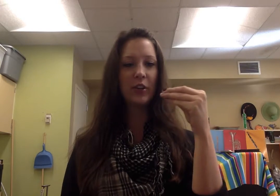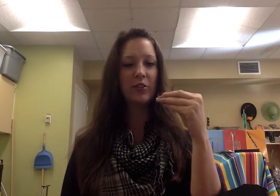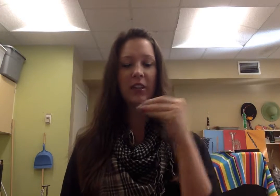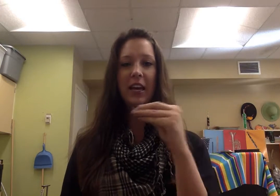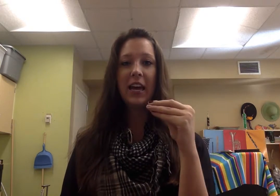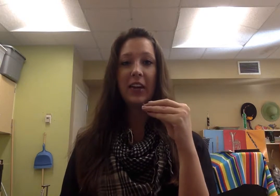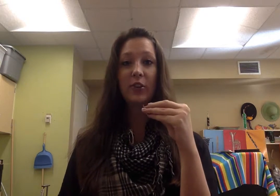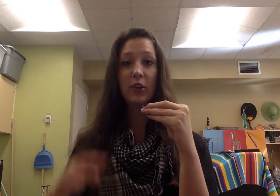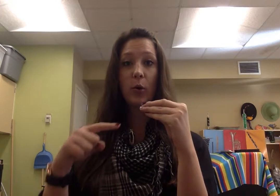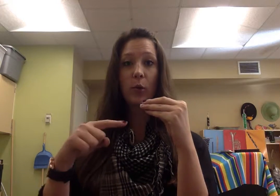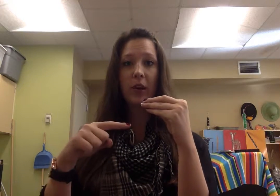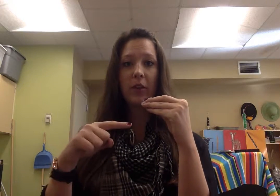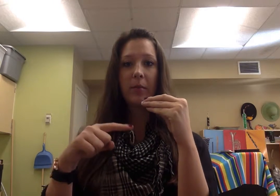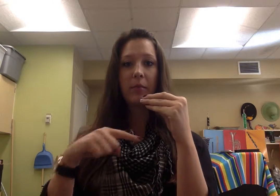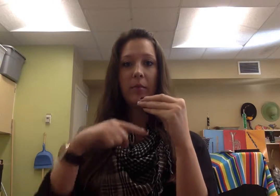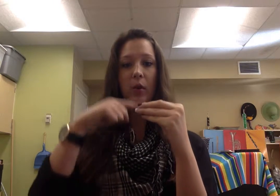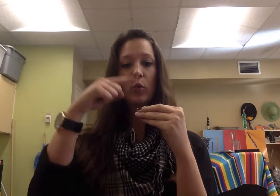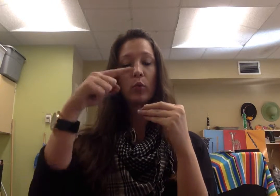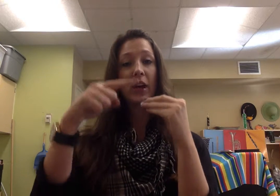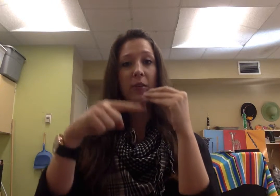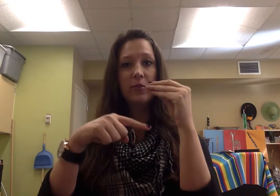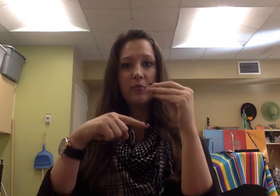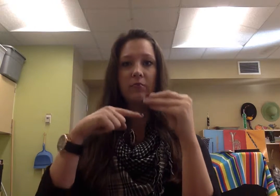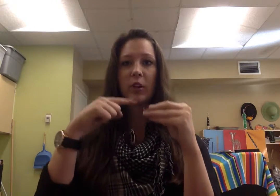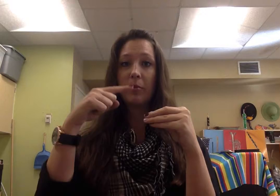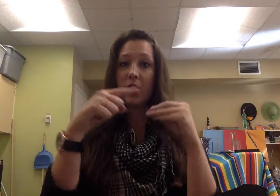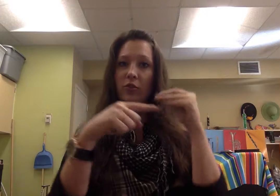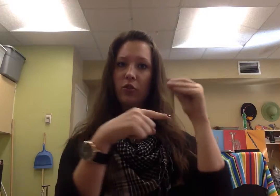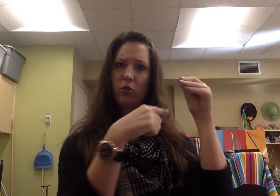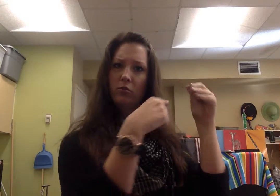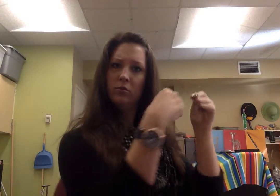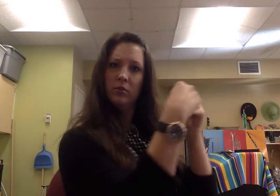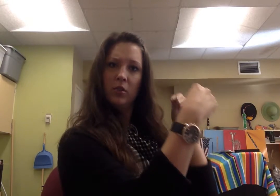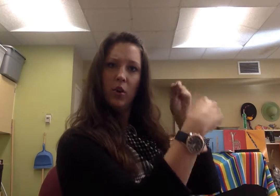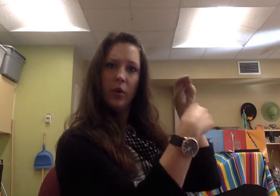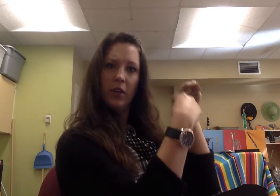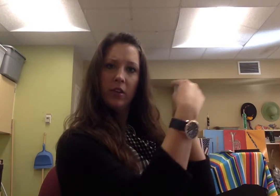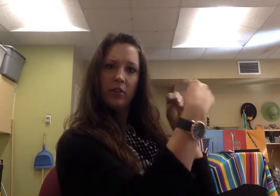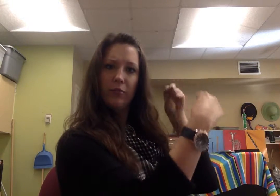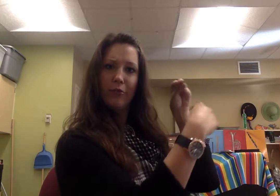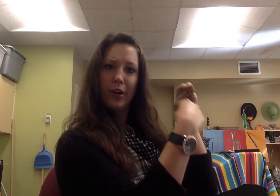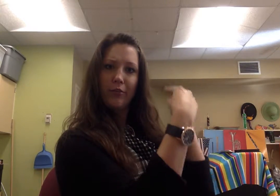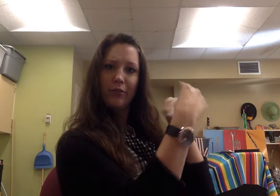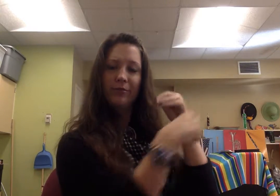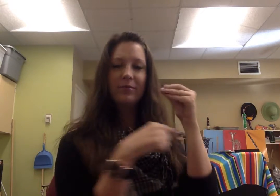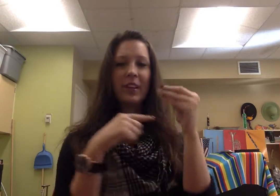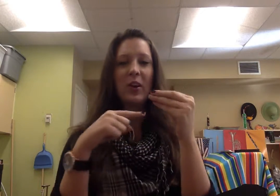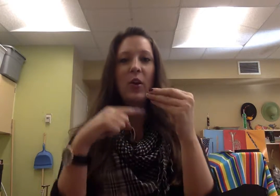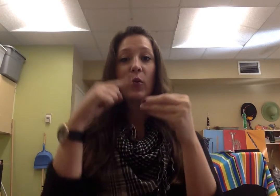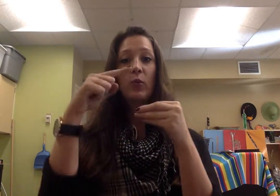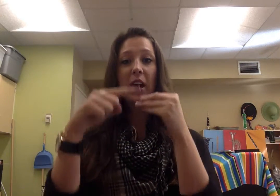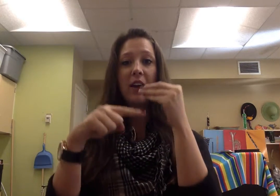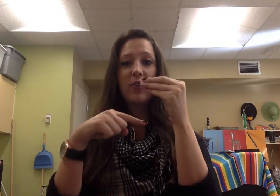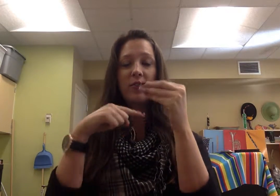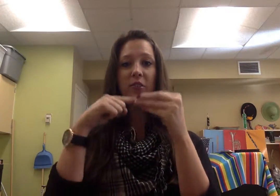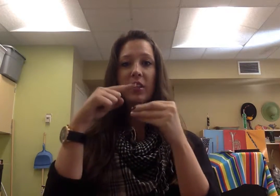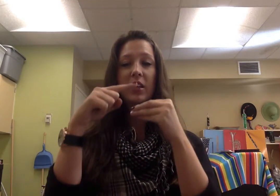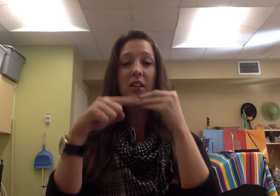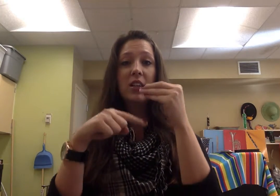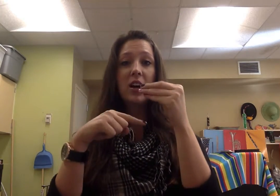fingers, and you're going to go around them. Round, like you're making a circle around this. Round. Round,